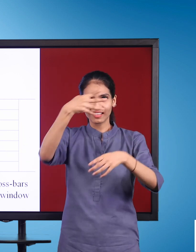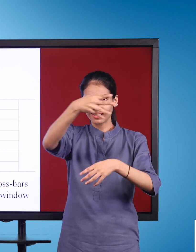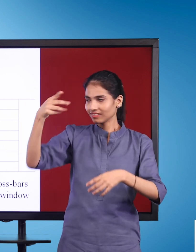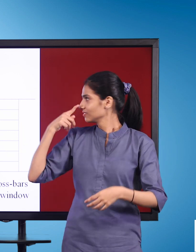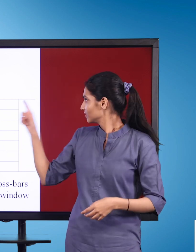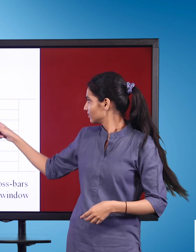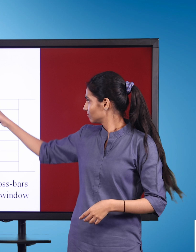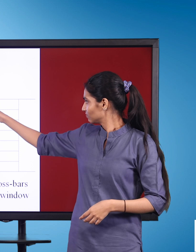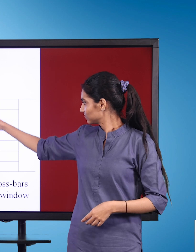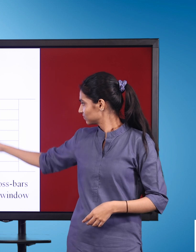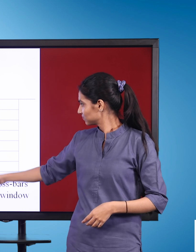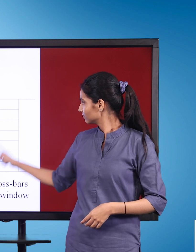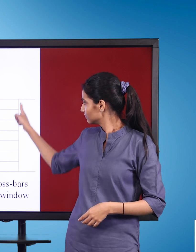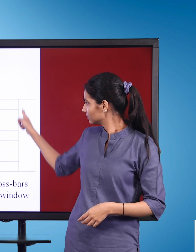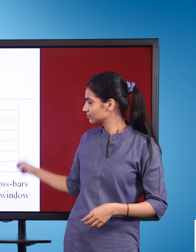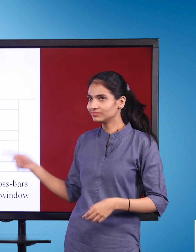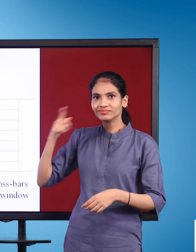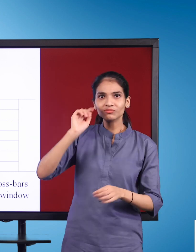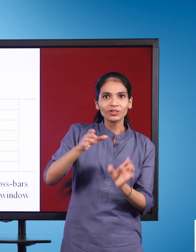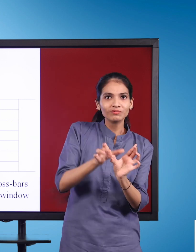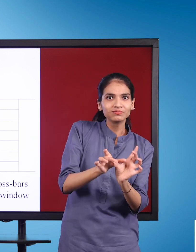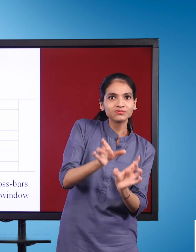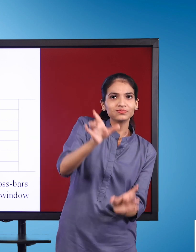figure represents the crossbars of this window.